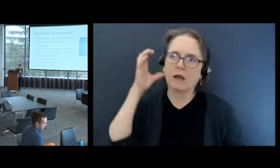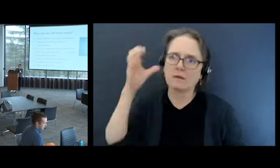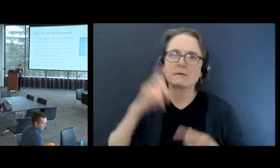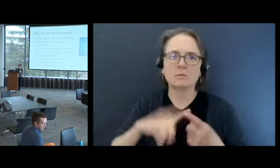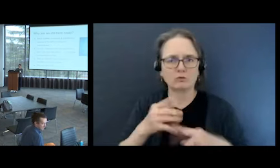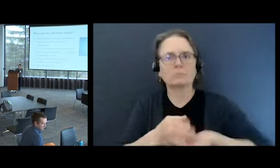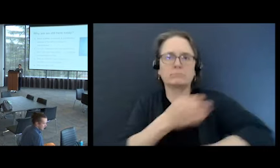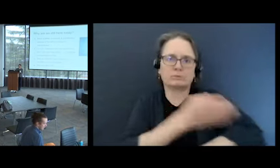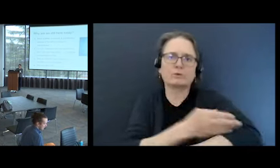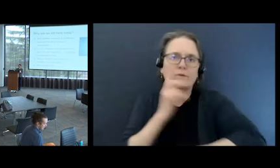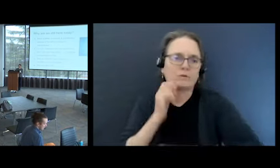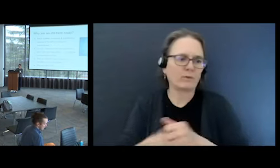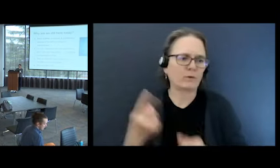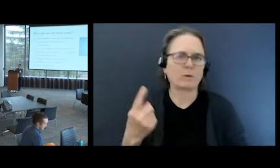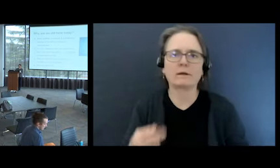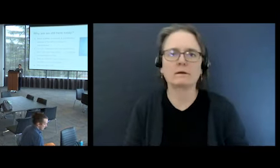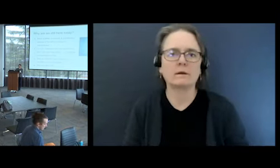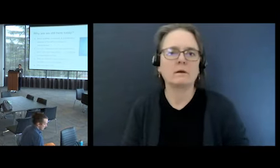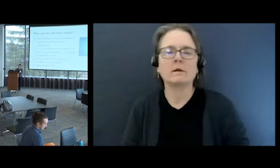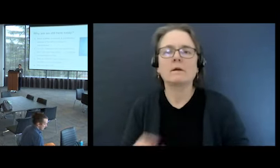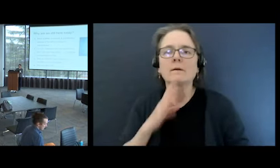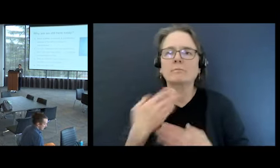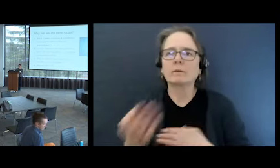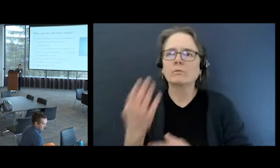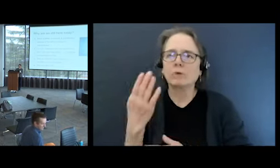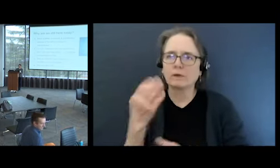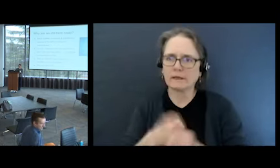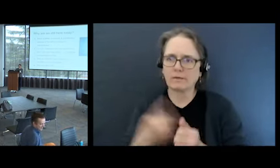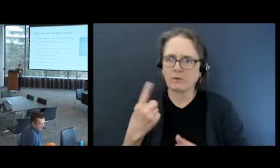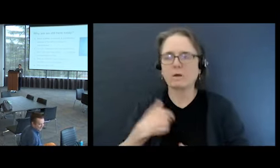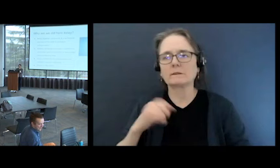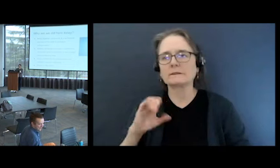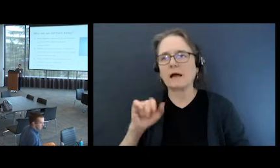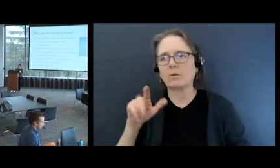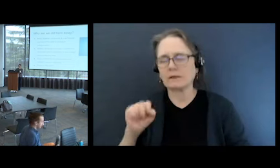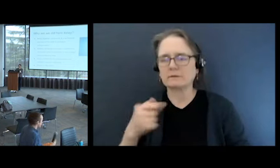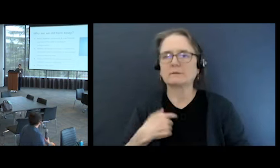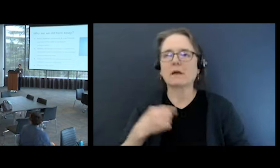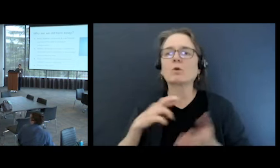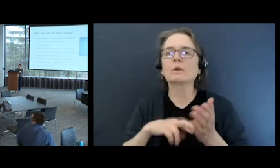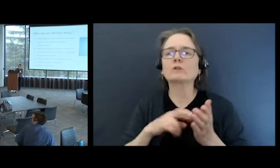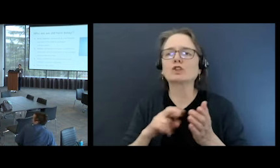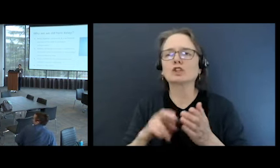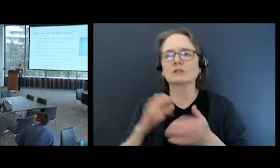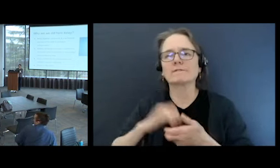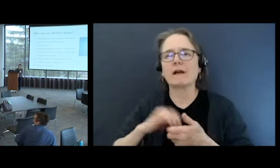Good morning, everybody. My name is Cyrus Comento. I'm a research fellow at the Bureau of Transportation Statistics.